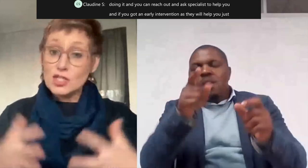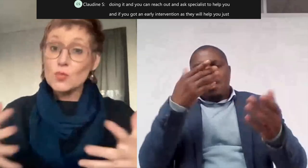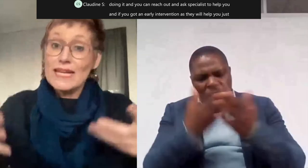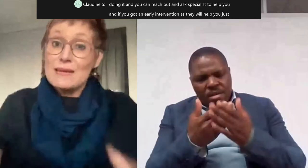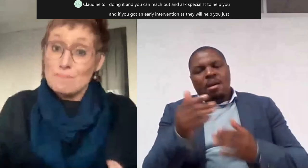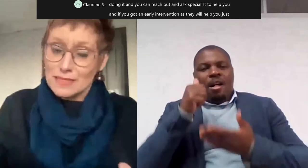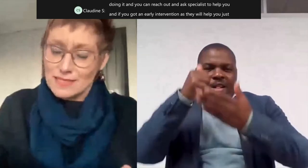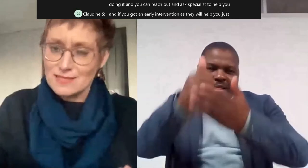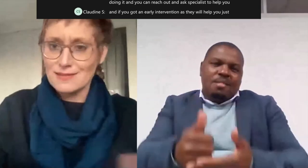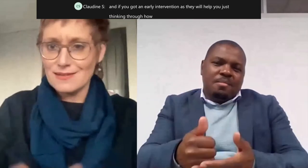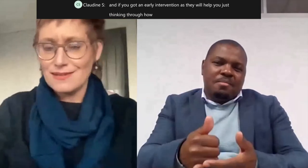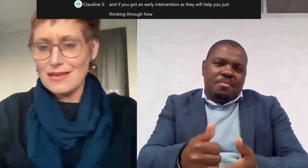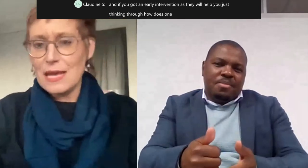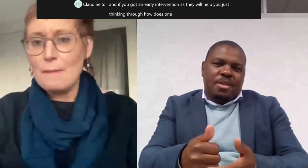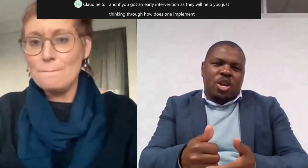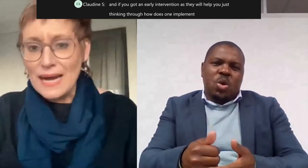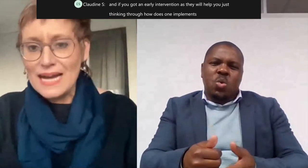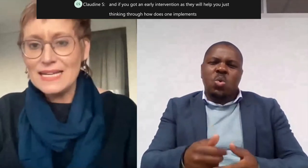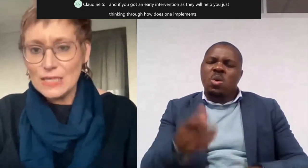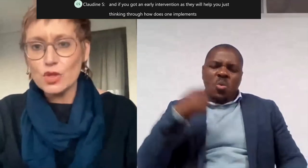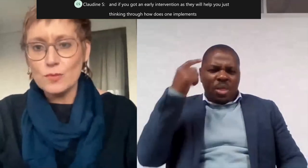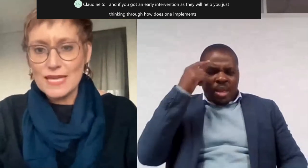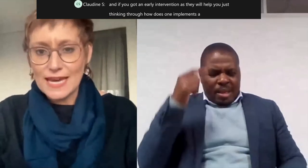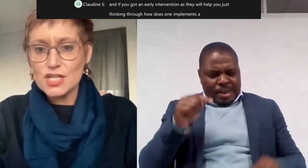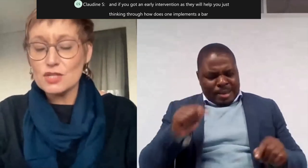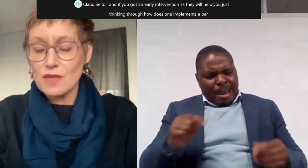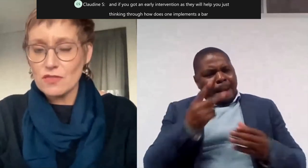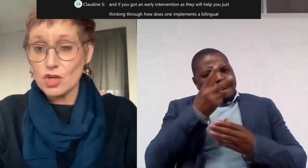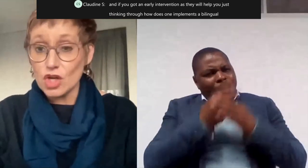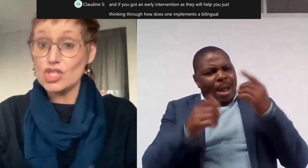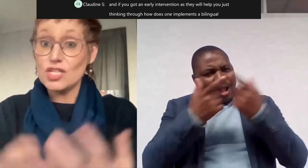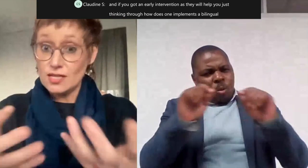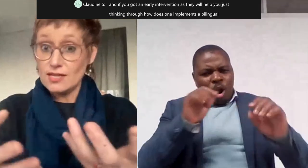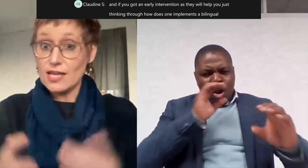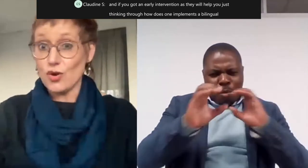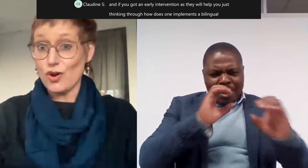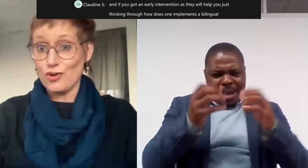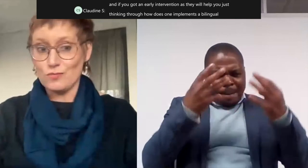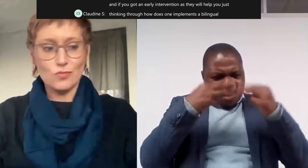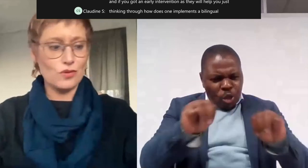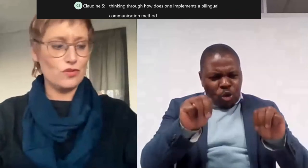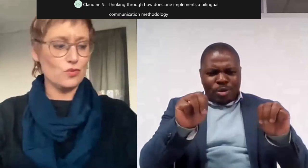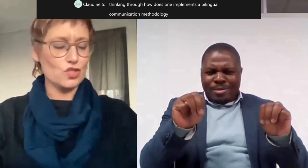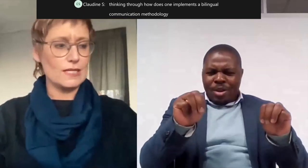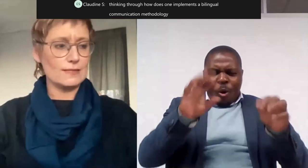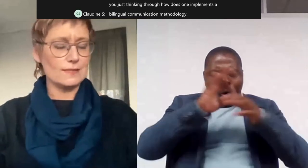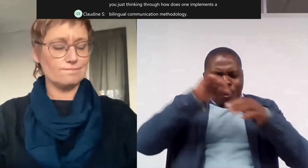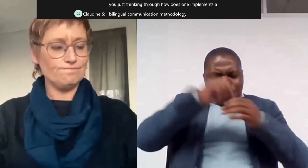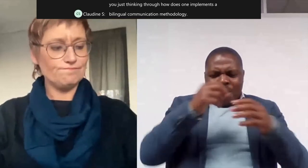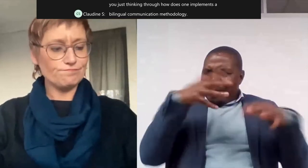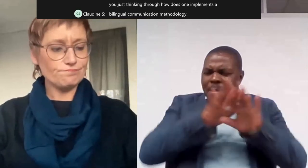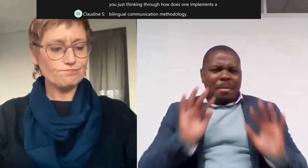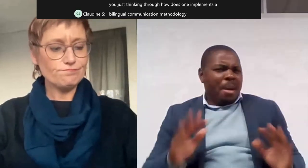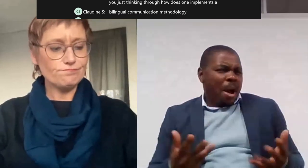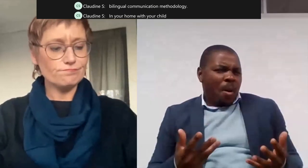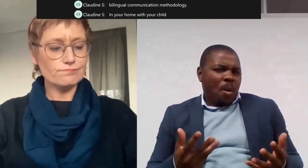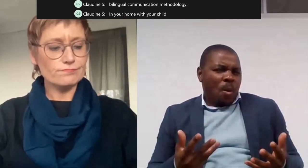thinking through, how does one implement a bilingual communication methodology in your home with your